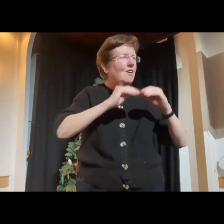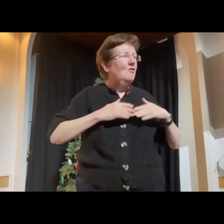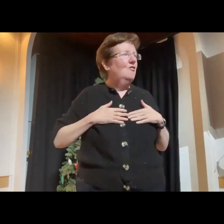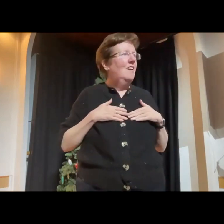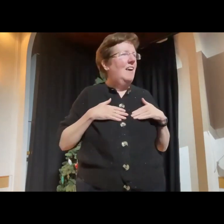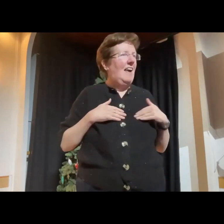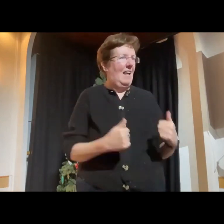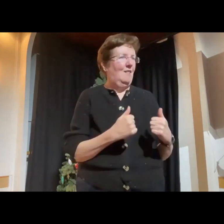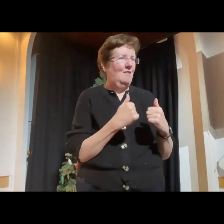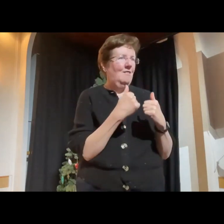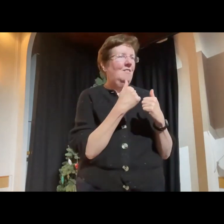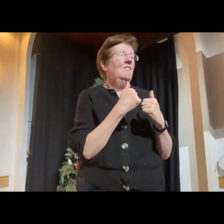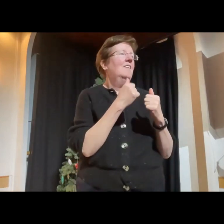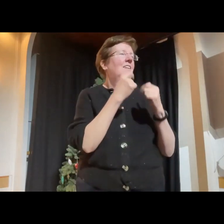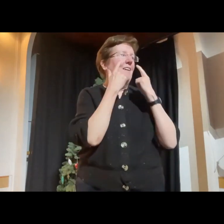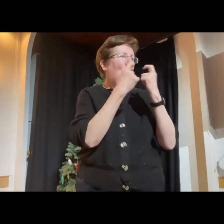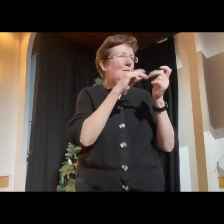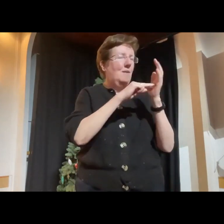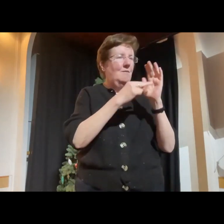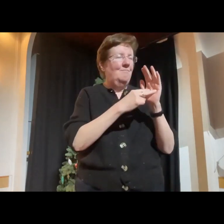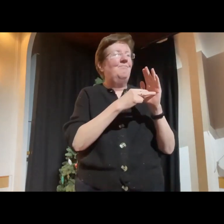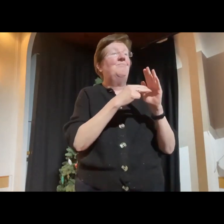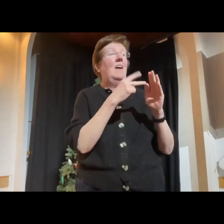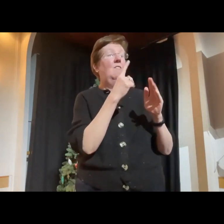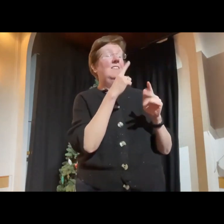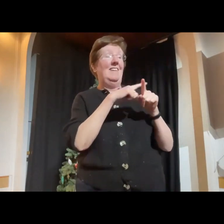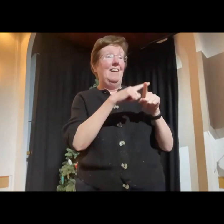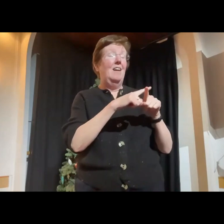is an Education, Health and Care Plan.